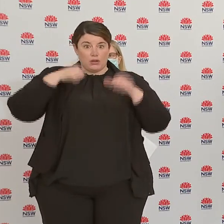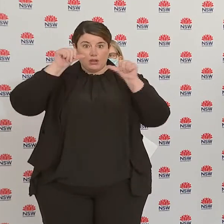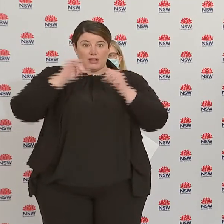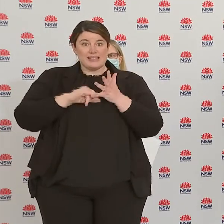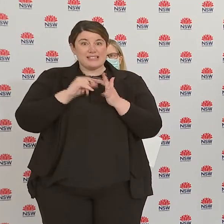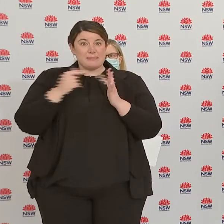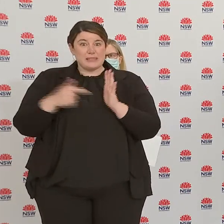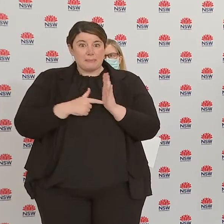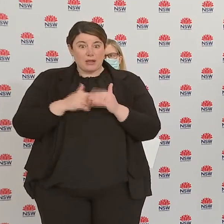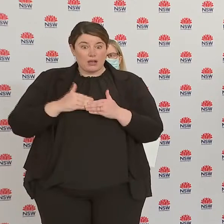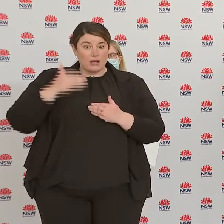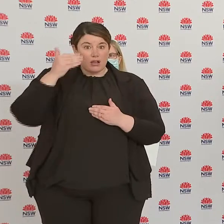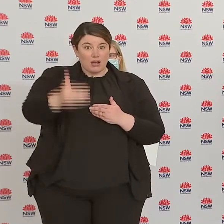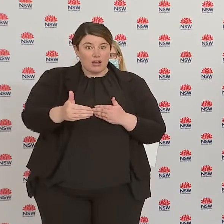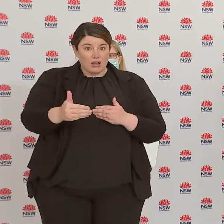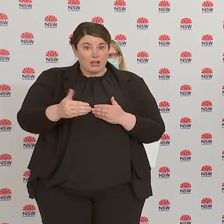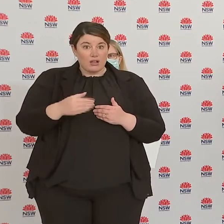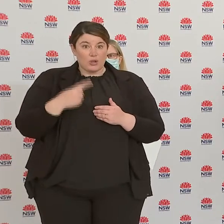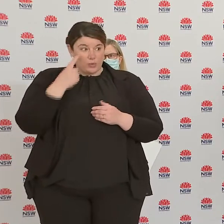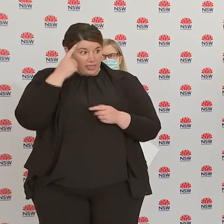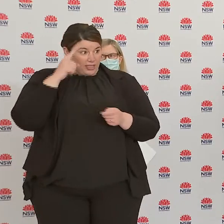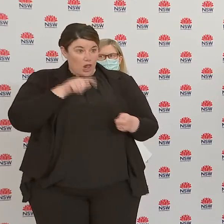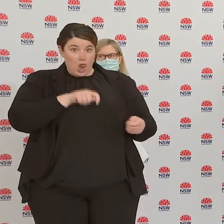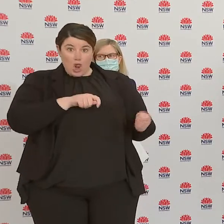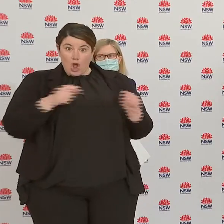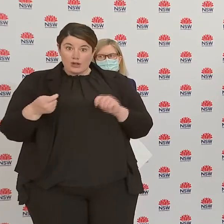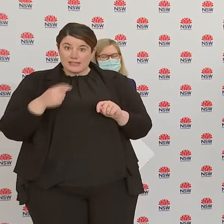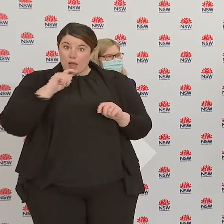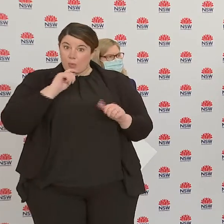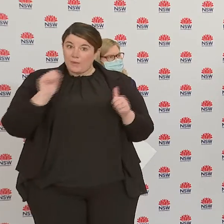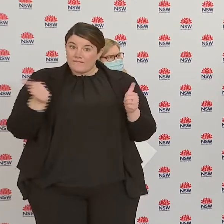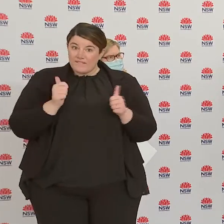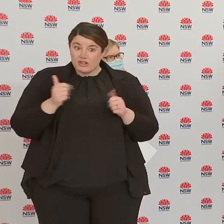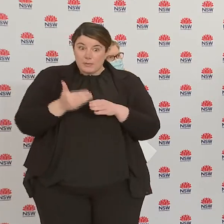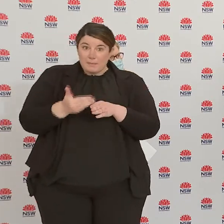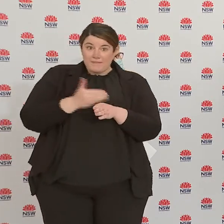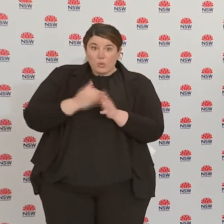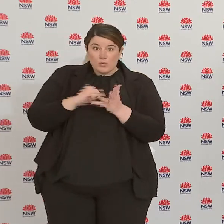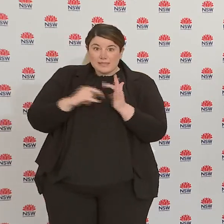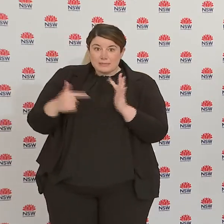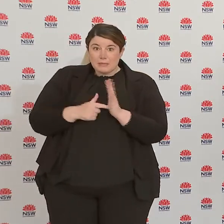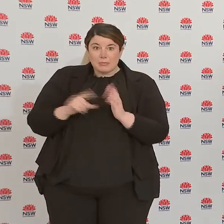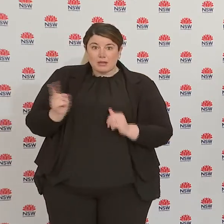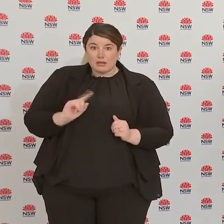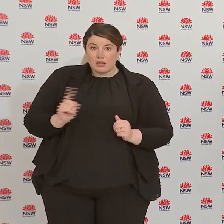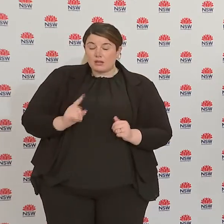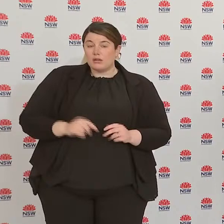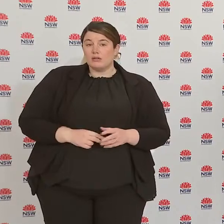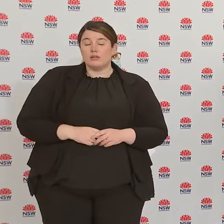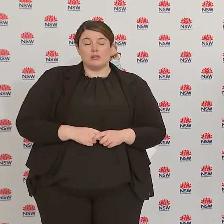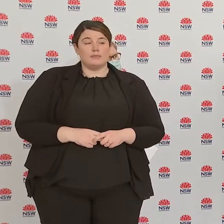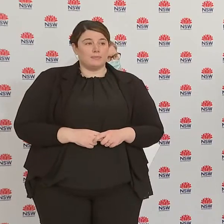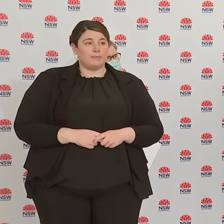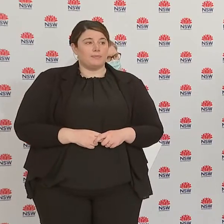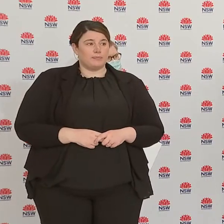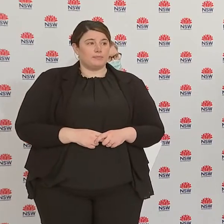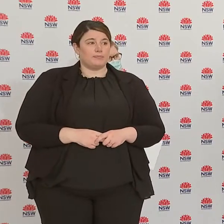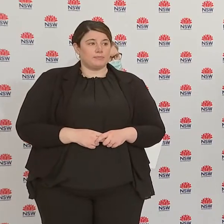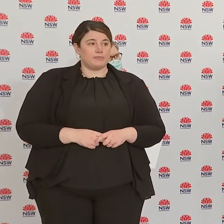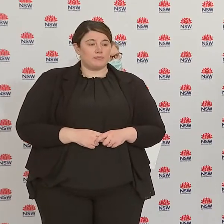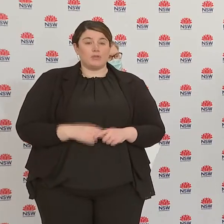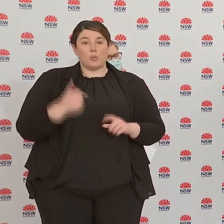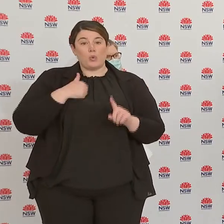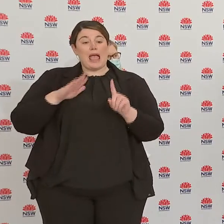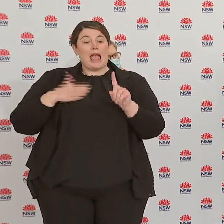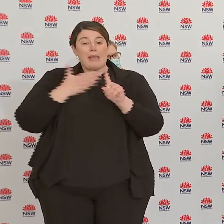able to see the lockdown at least come off without us reaching those targets, or is it all hinging on that? Well, that's why I've said that once you get to